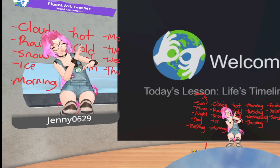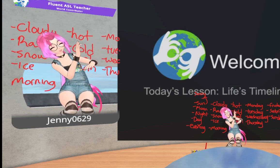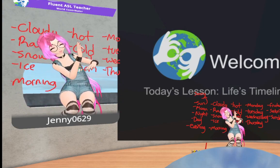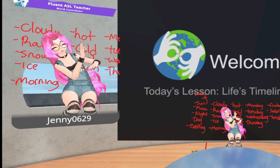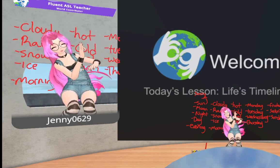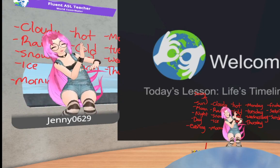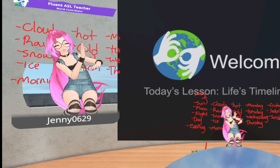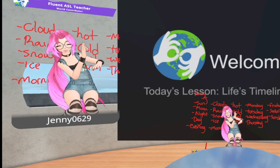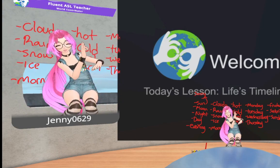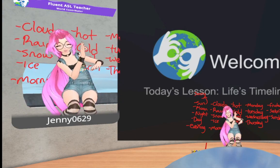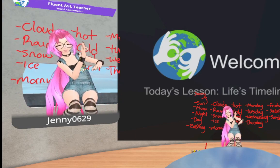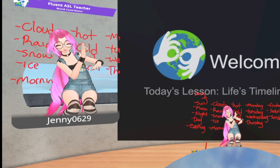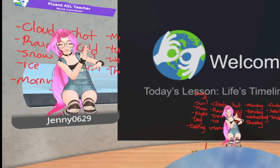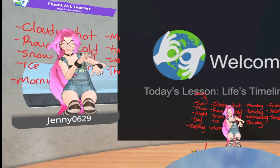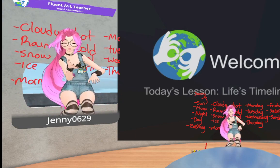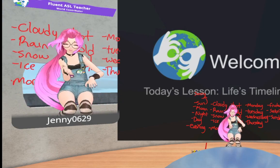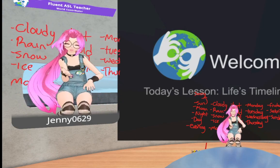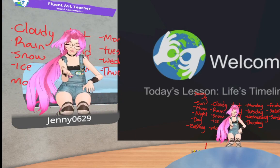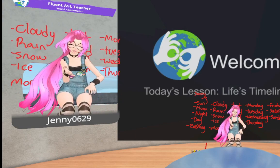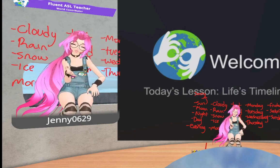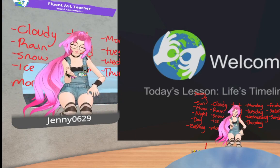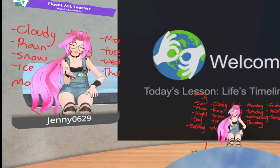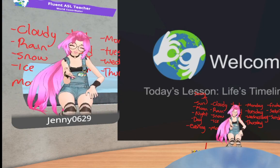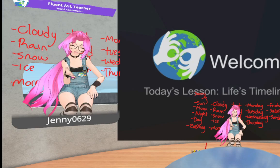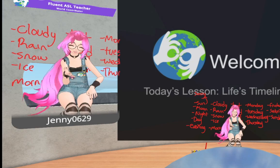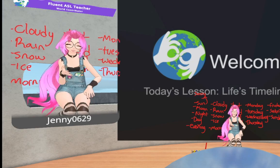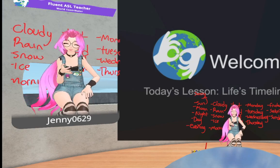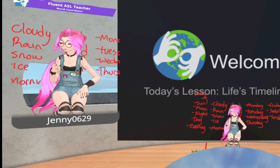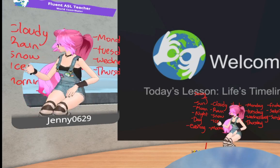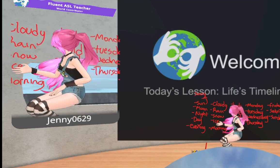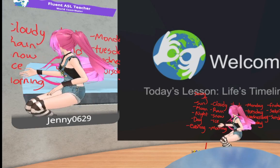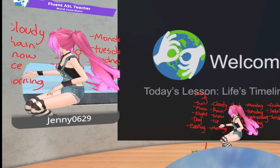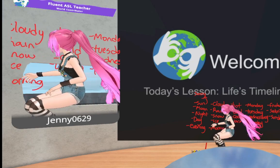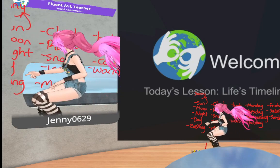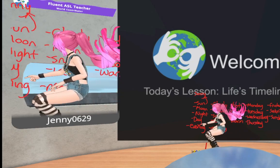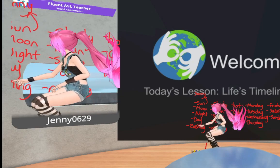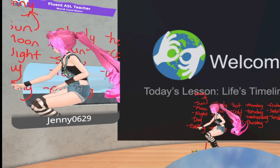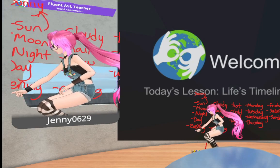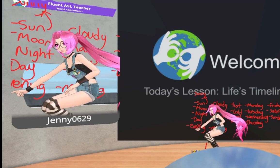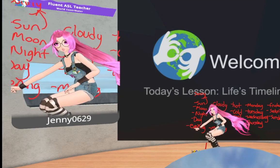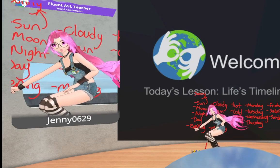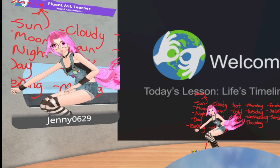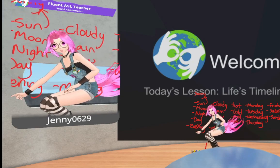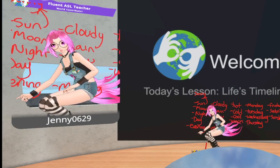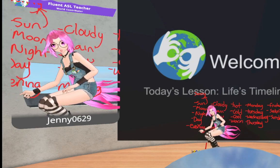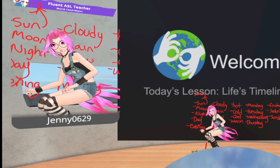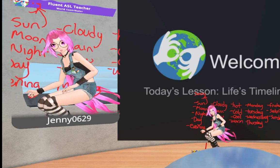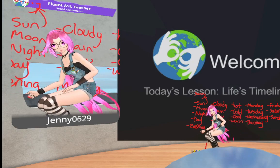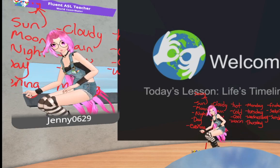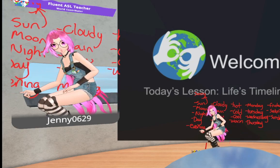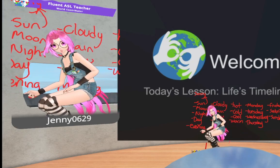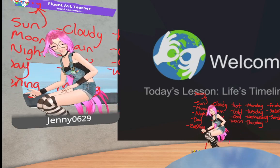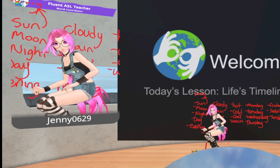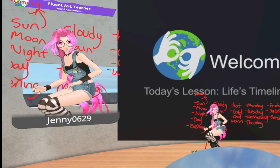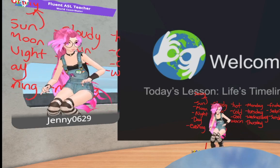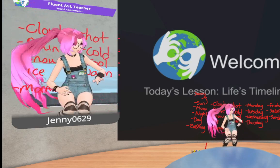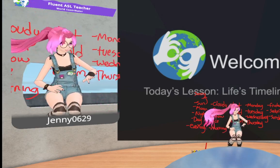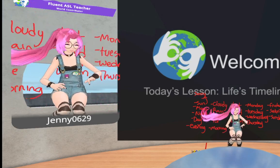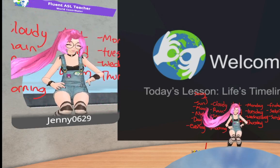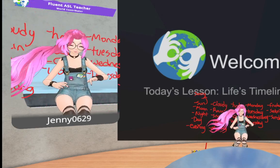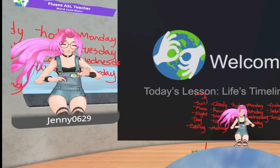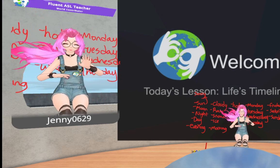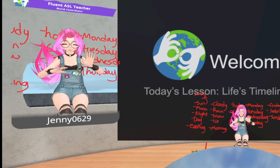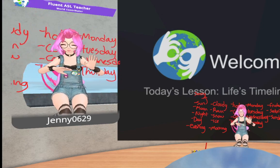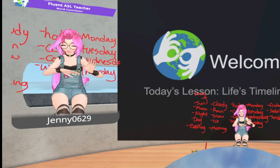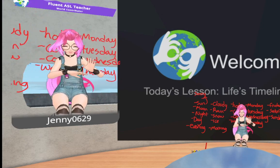the horizon. The sun is about here, which could describe dawn and dusk. But you could also say evening, which